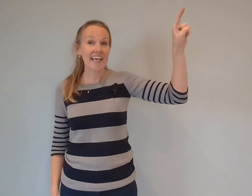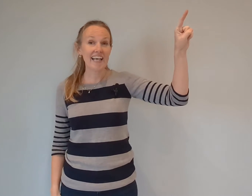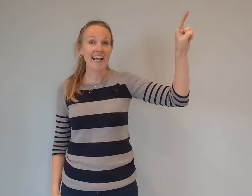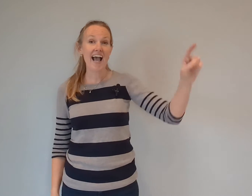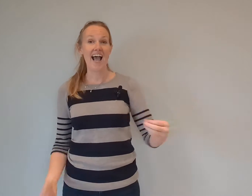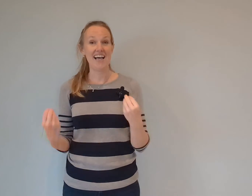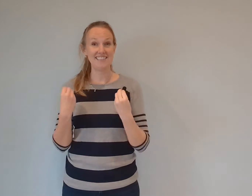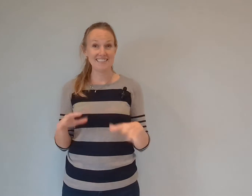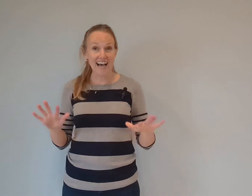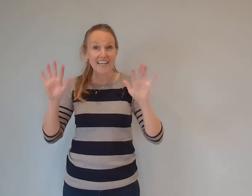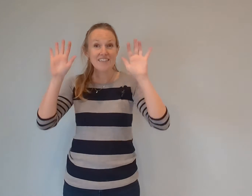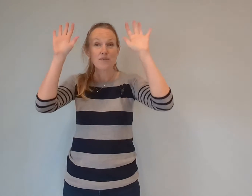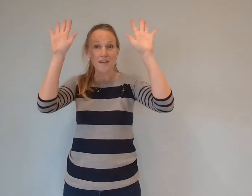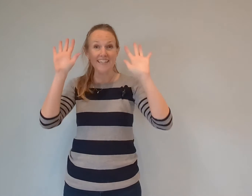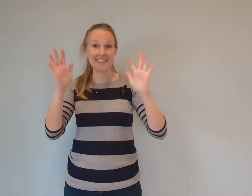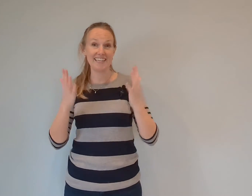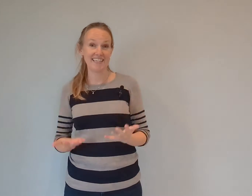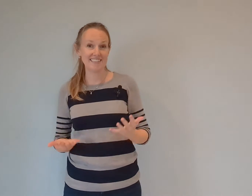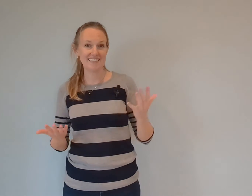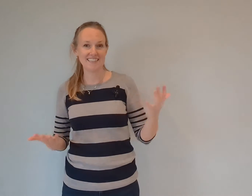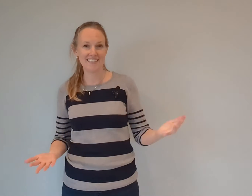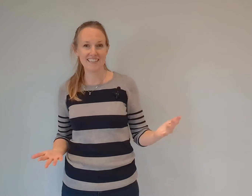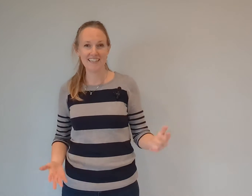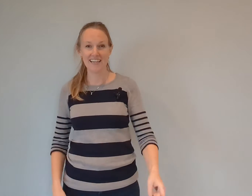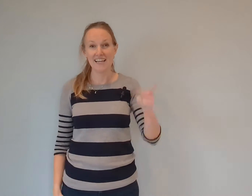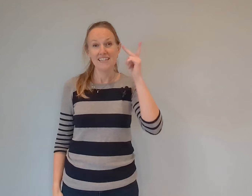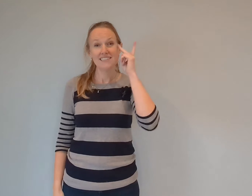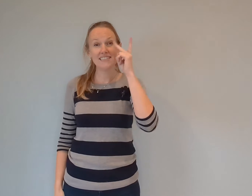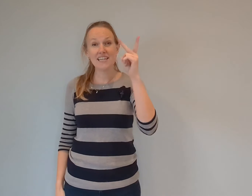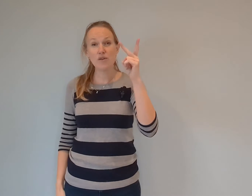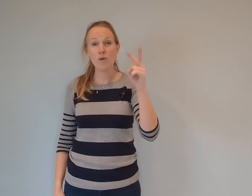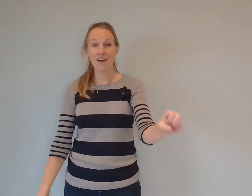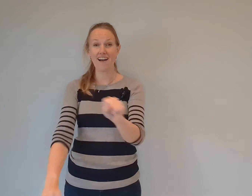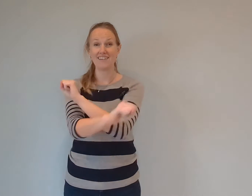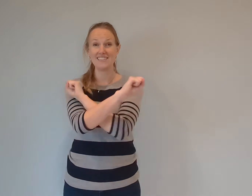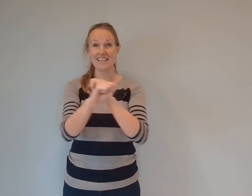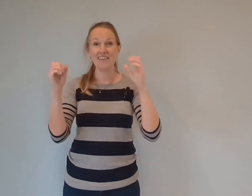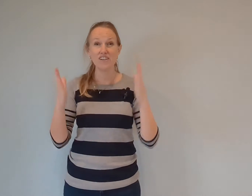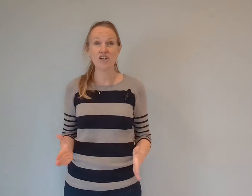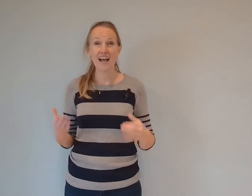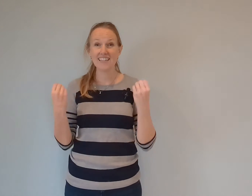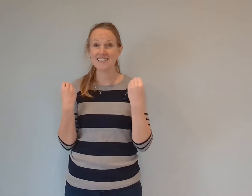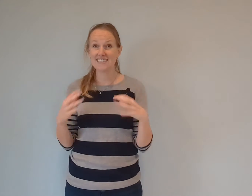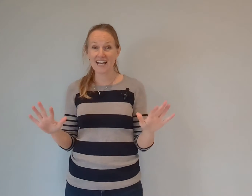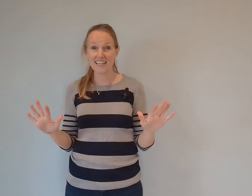He has done great things. See what our Savior has